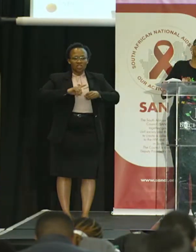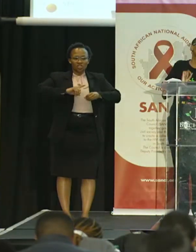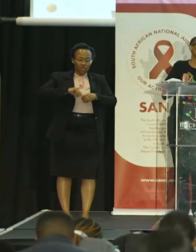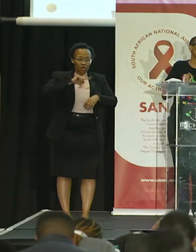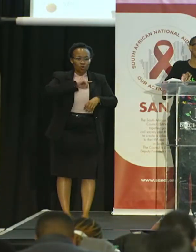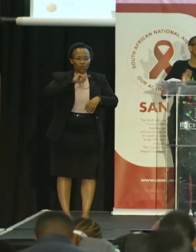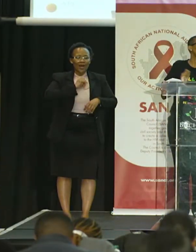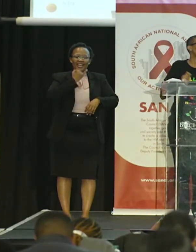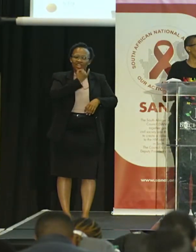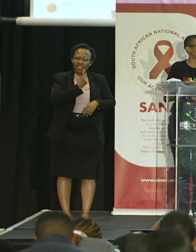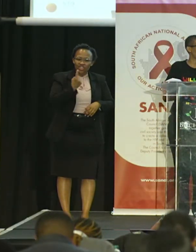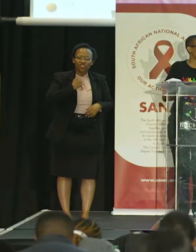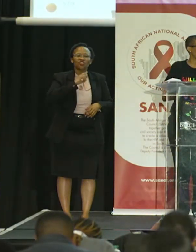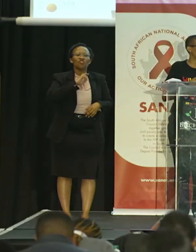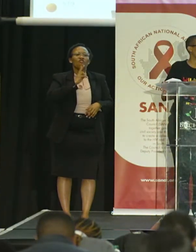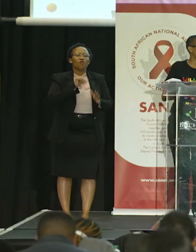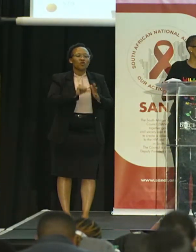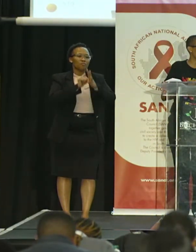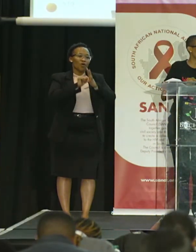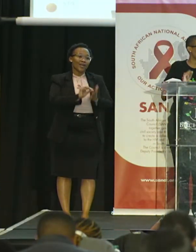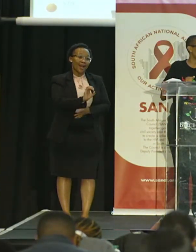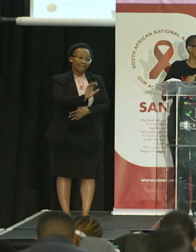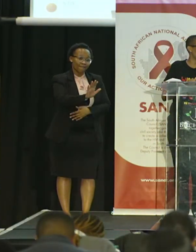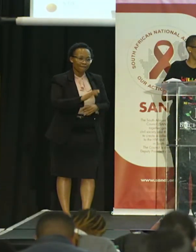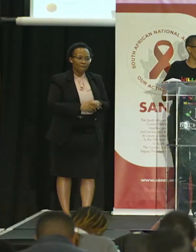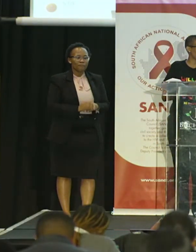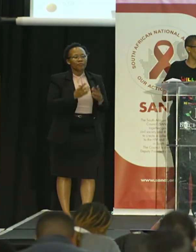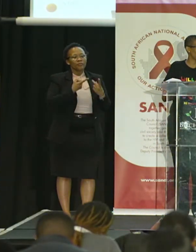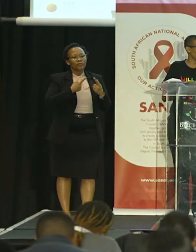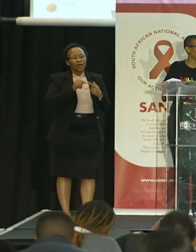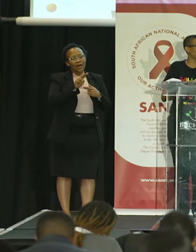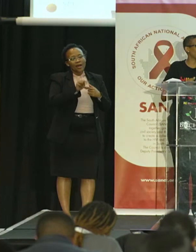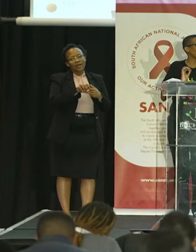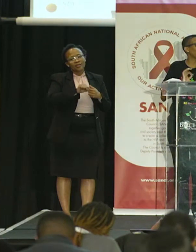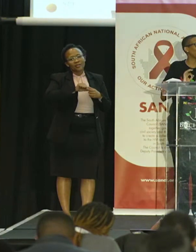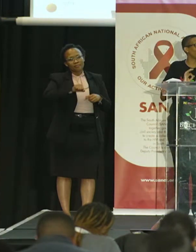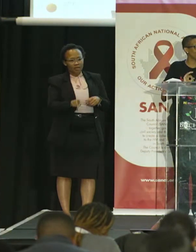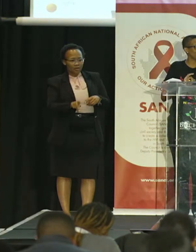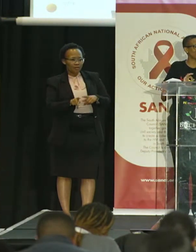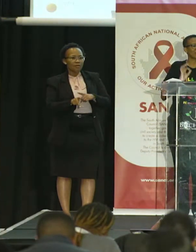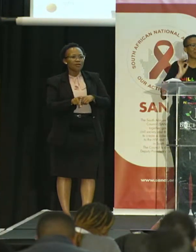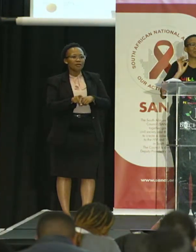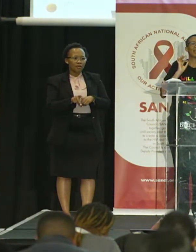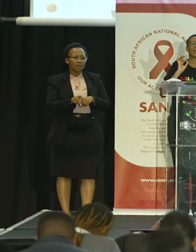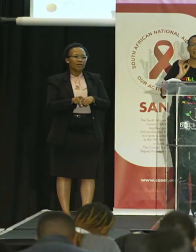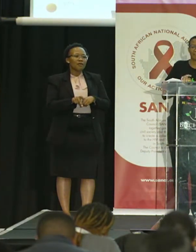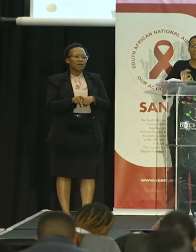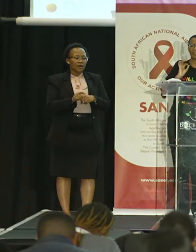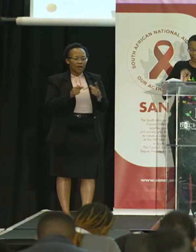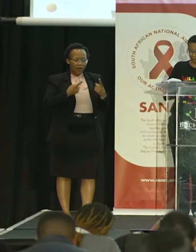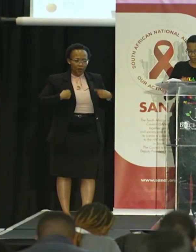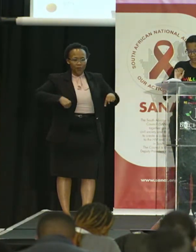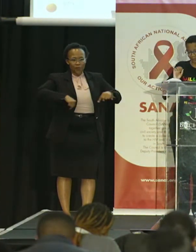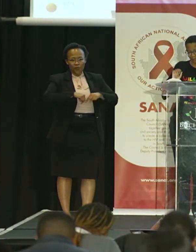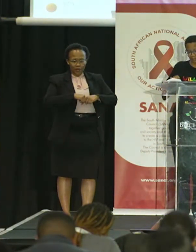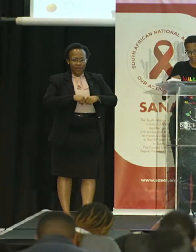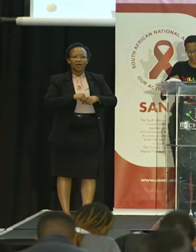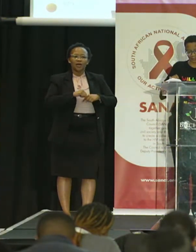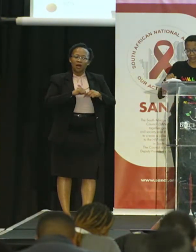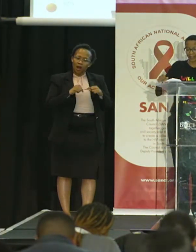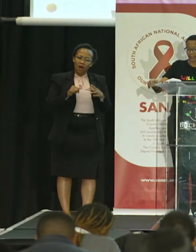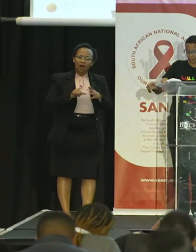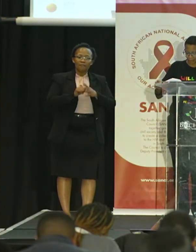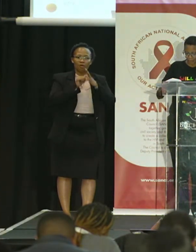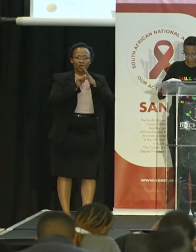of course, you will understand that in our new NSP, we are very much people that are saying we are very much about leaving no one